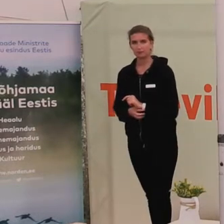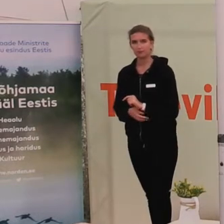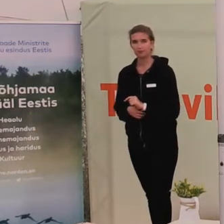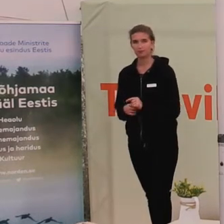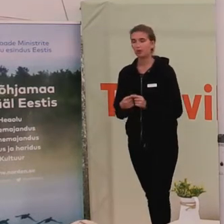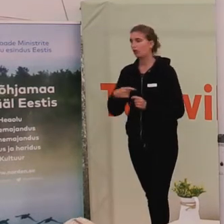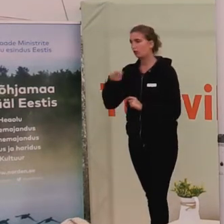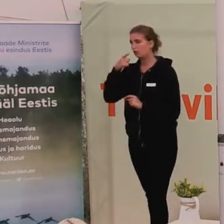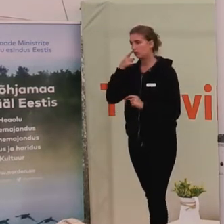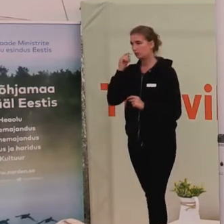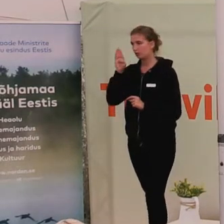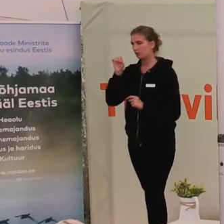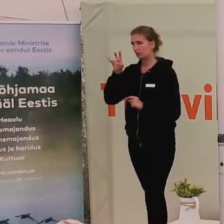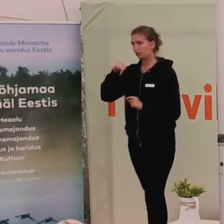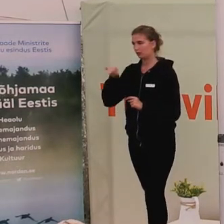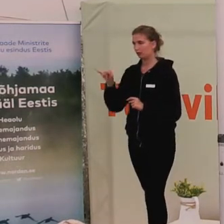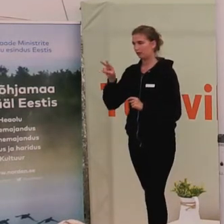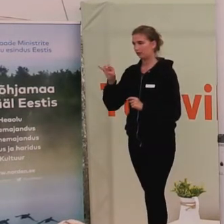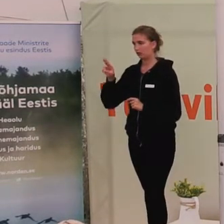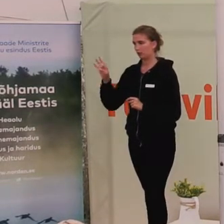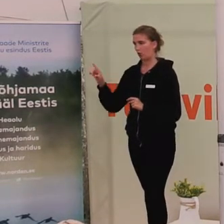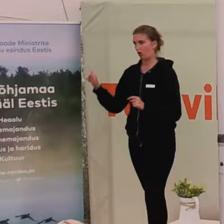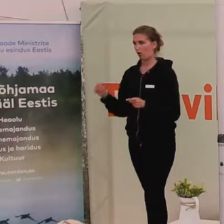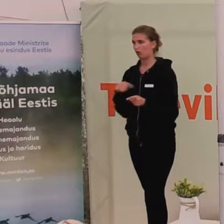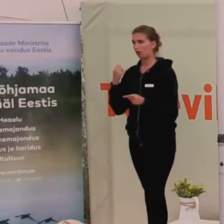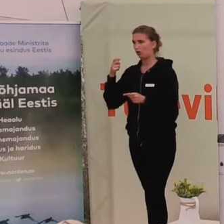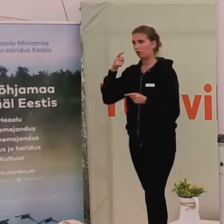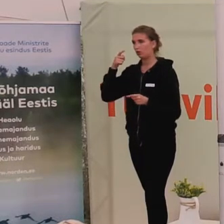Man named Pentilinkola constructed in